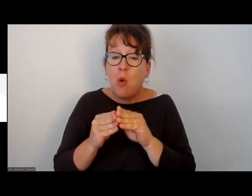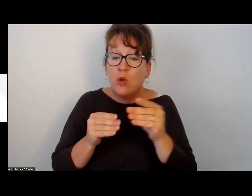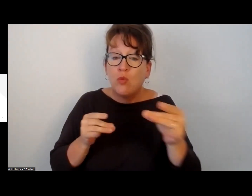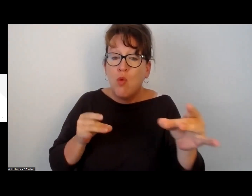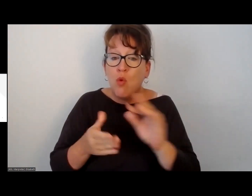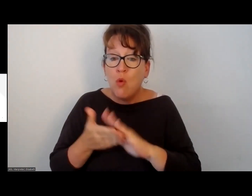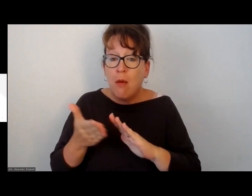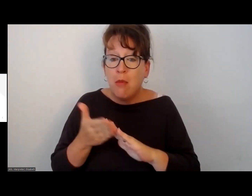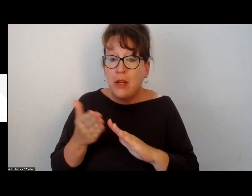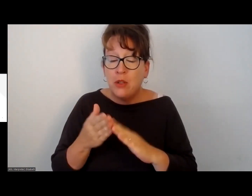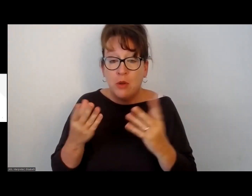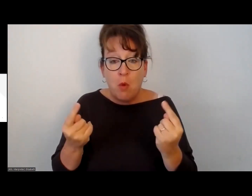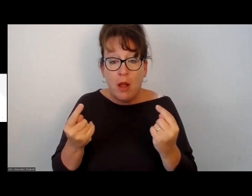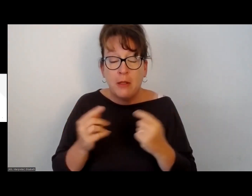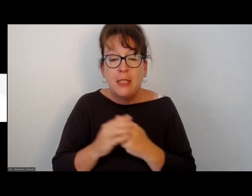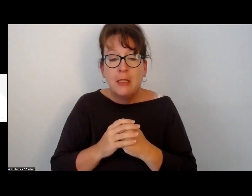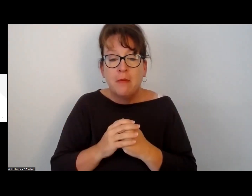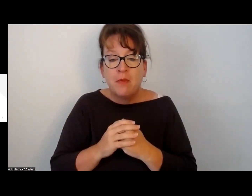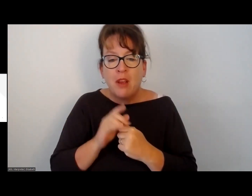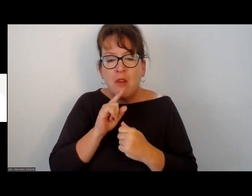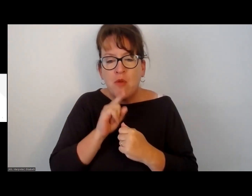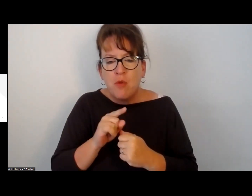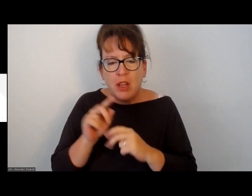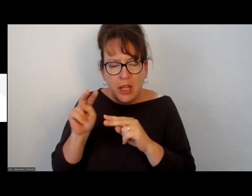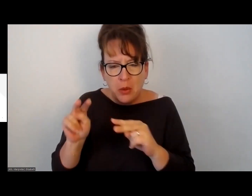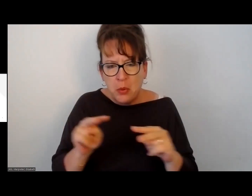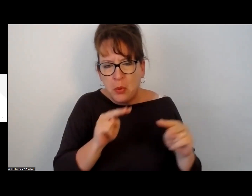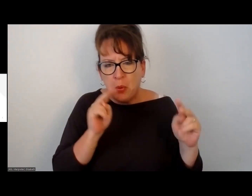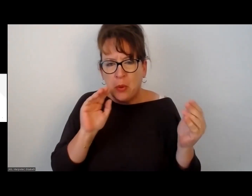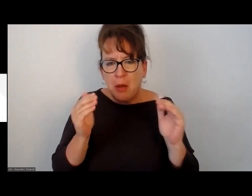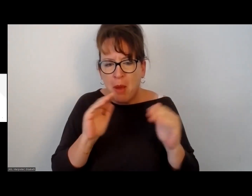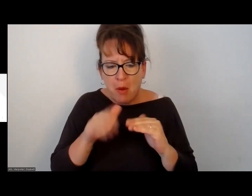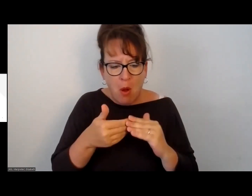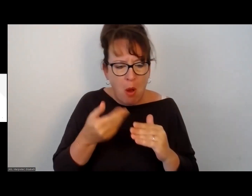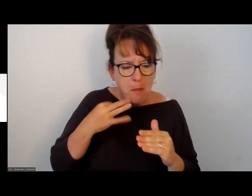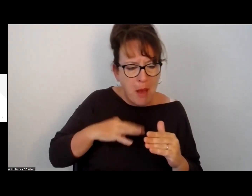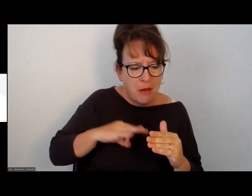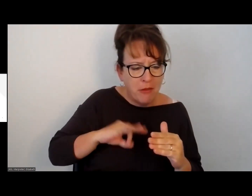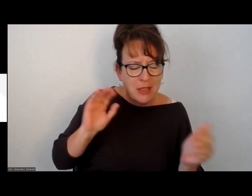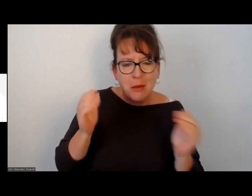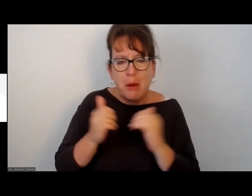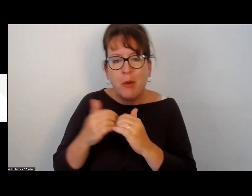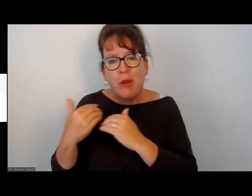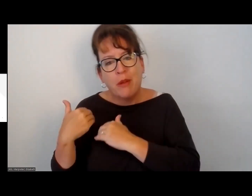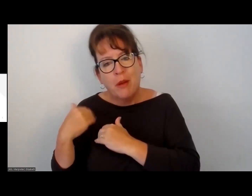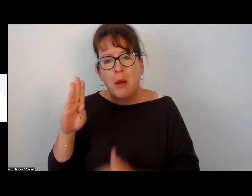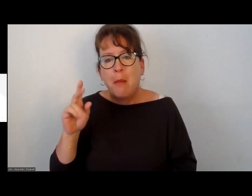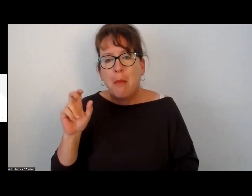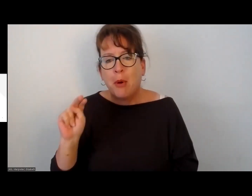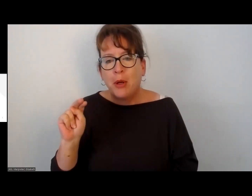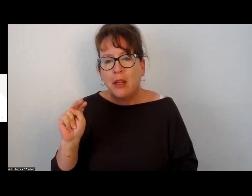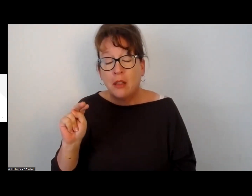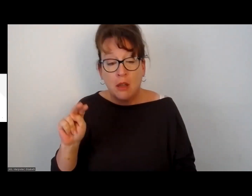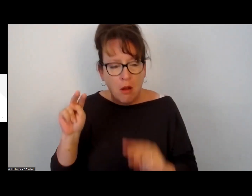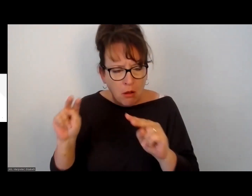really looking at one, quantifying benefits versus burdens, right? Two, looking at